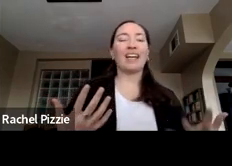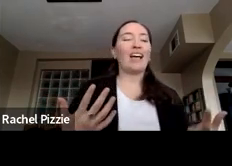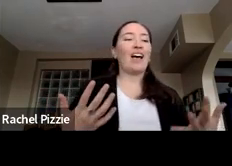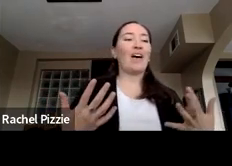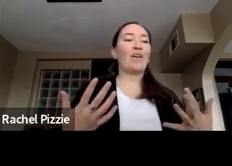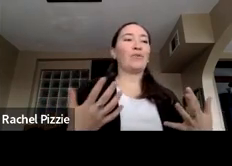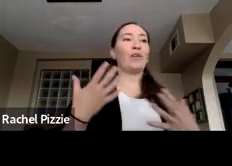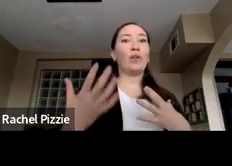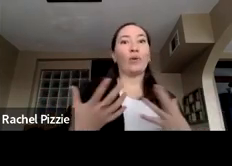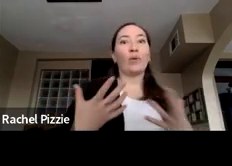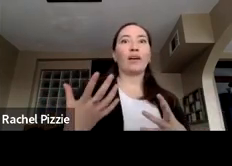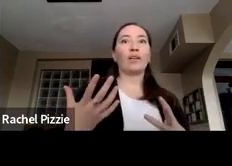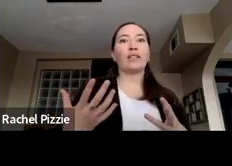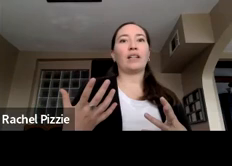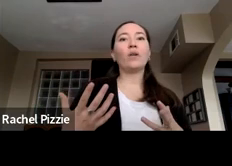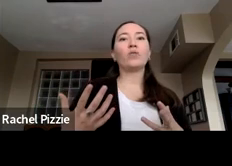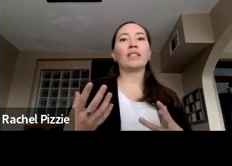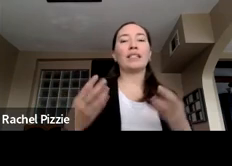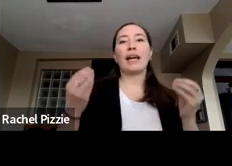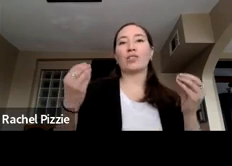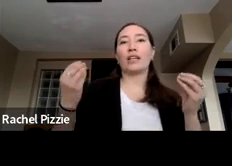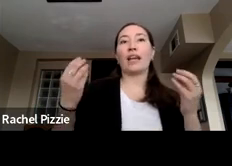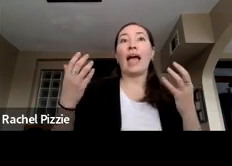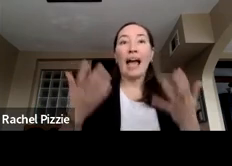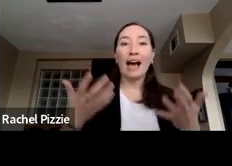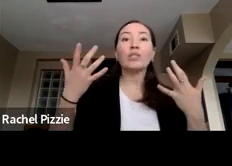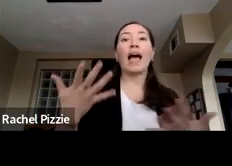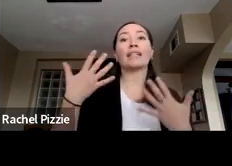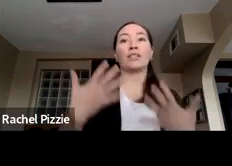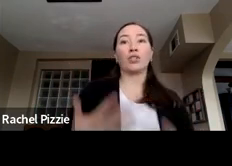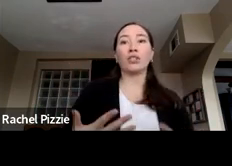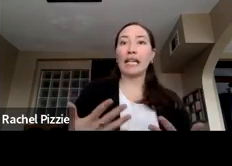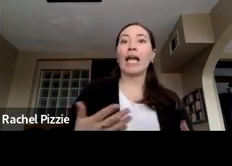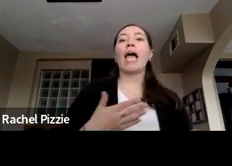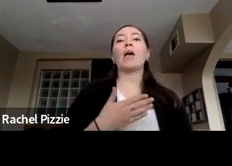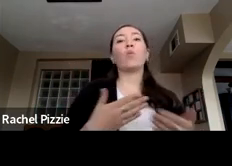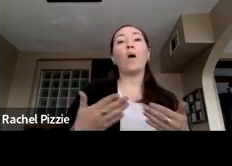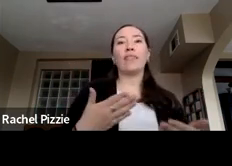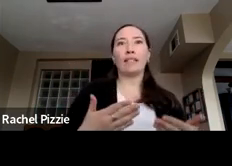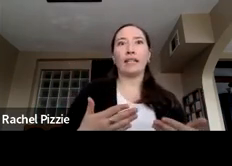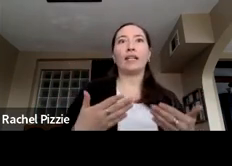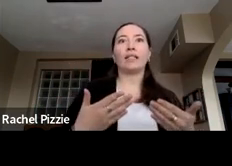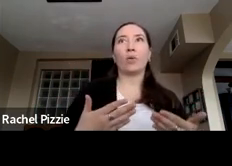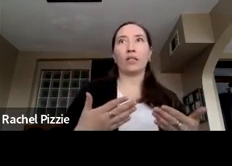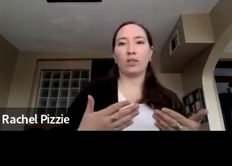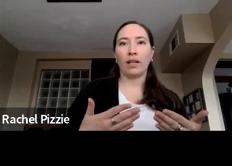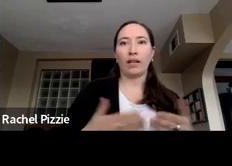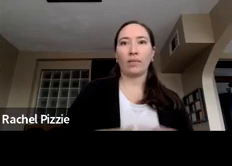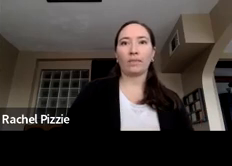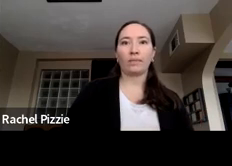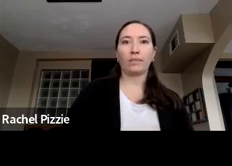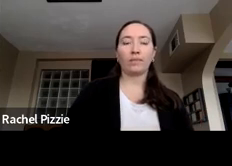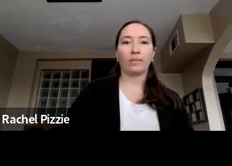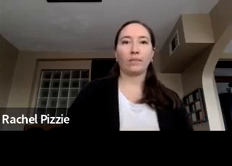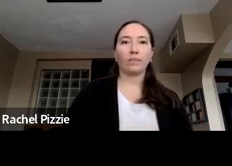points of knowing and understanding Qualtrics, is actually how to access your data and what that data is going to look like.